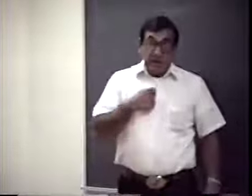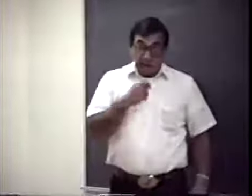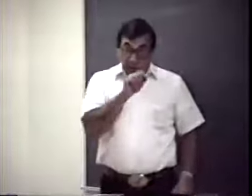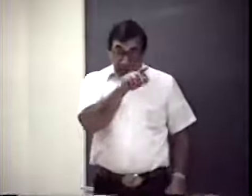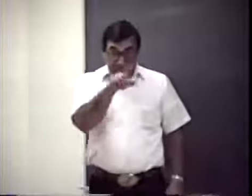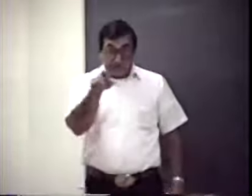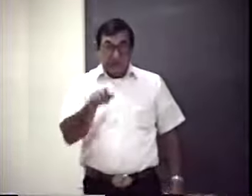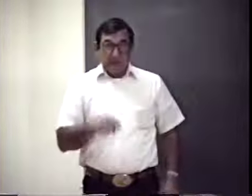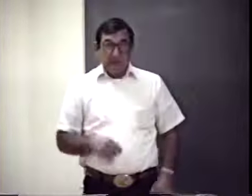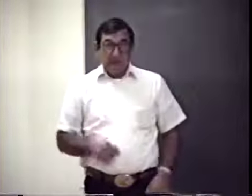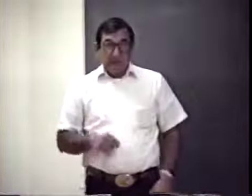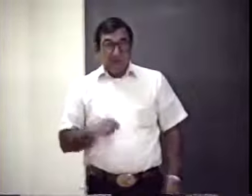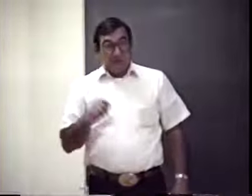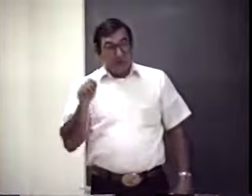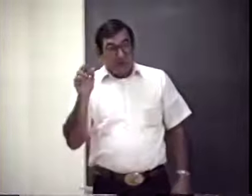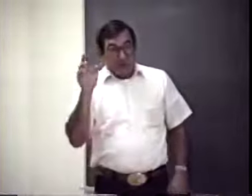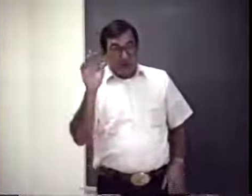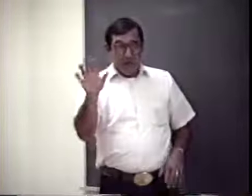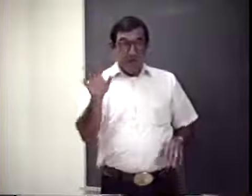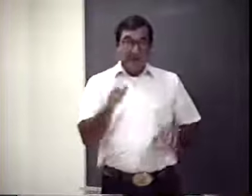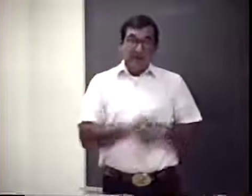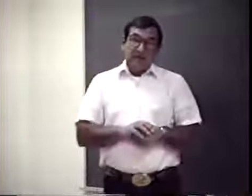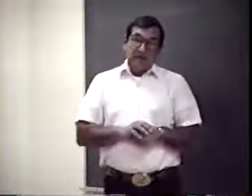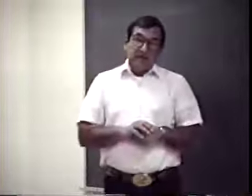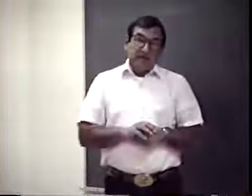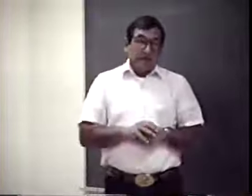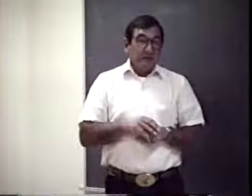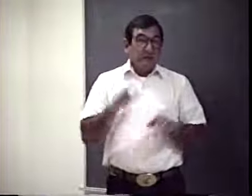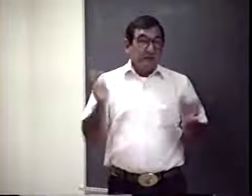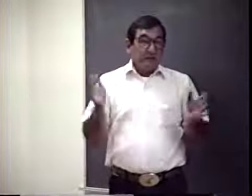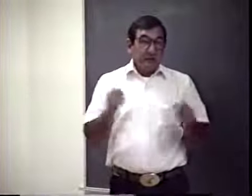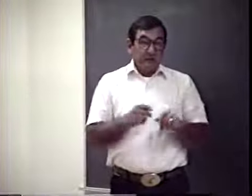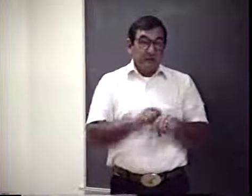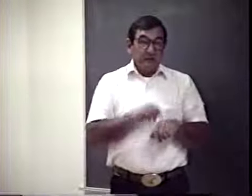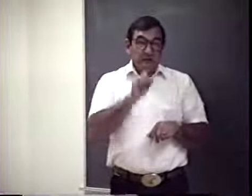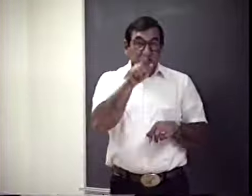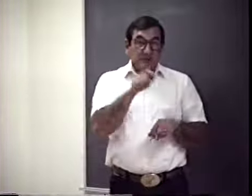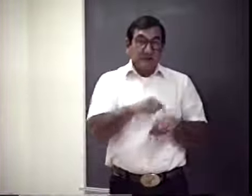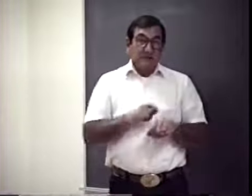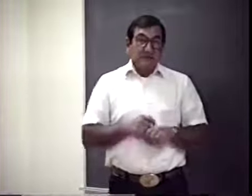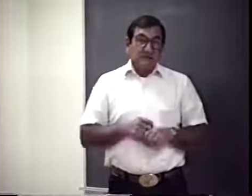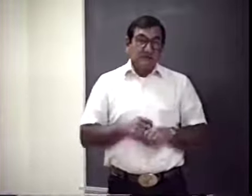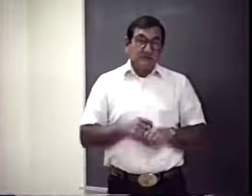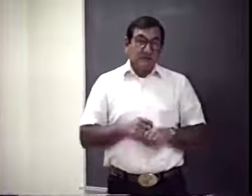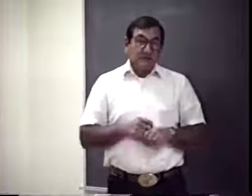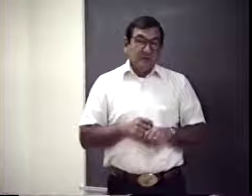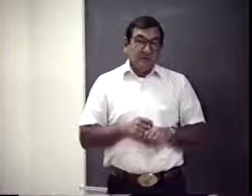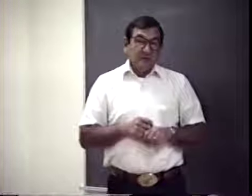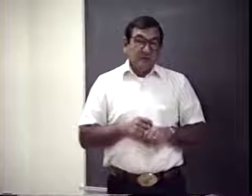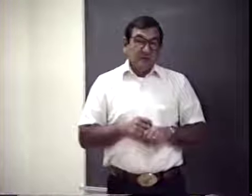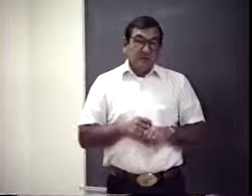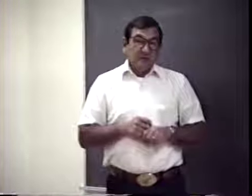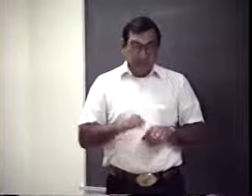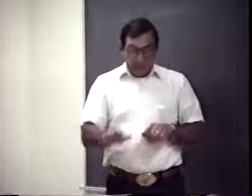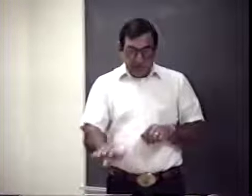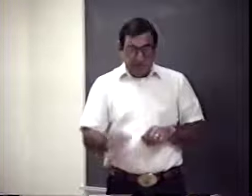able to talk with them. Because they may talk their native language, they may not know English, but we can still talk sign. My little ones, I